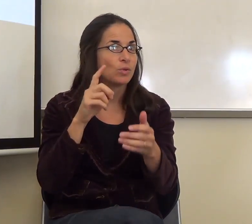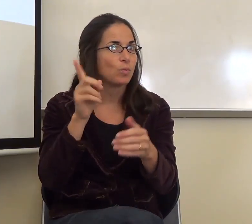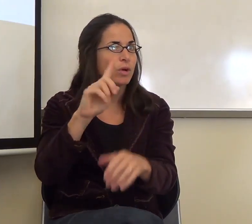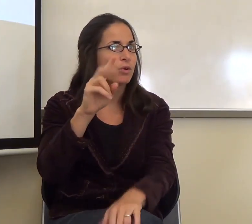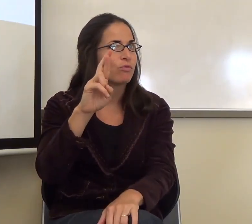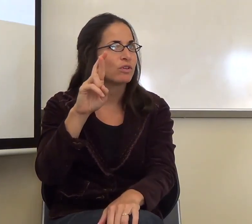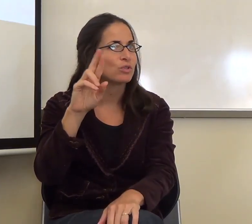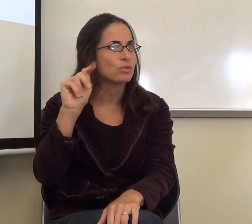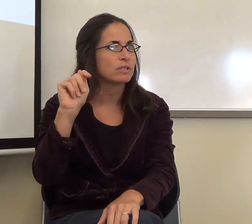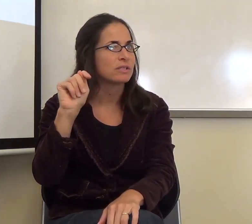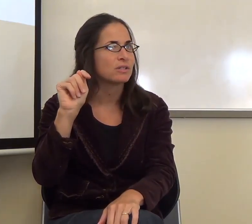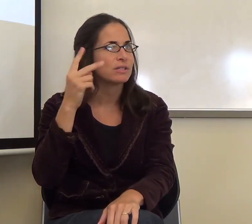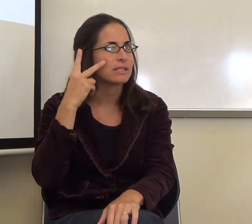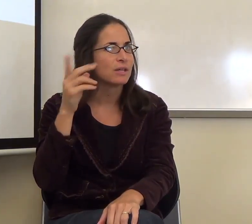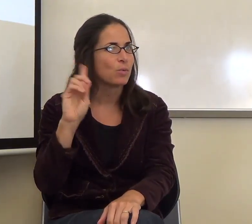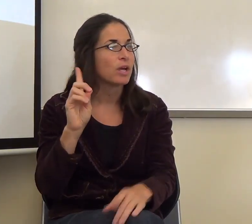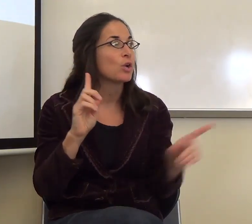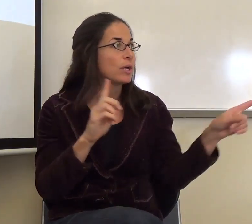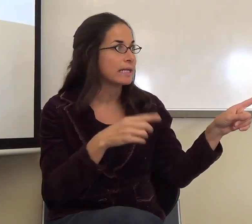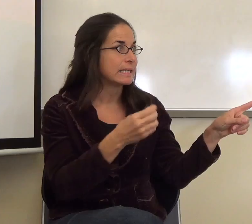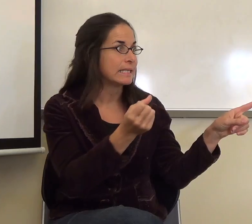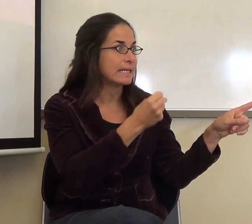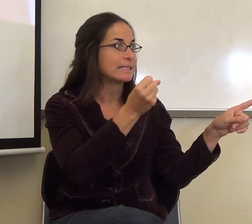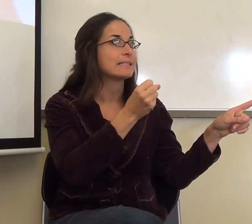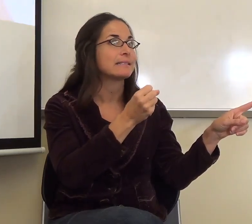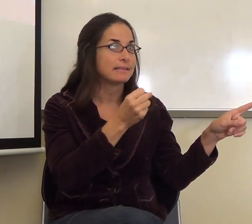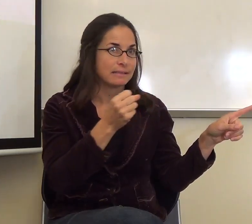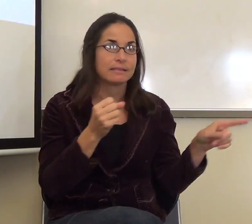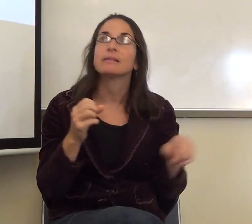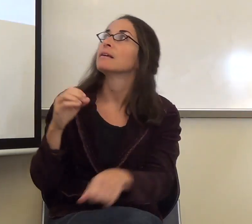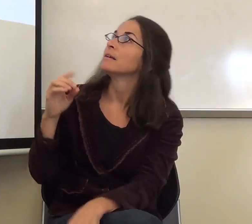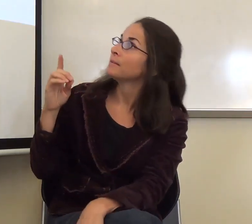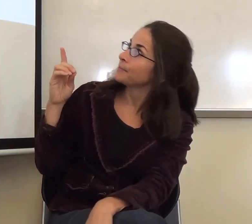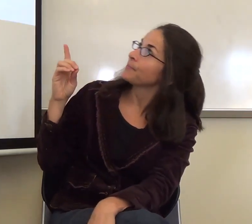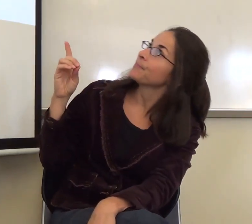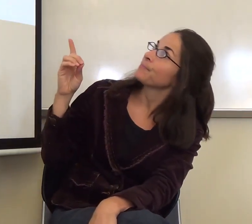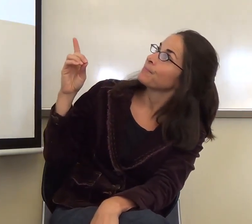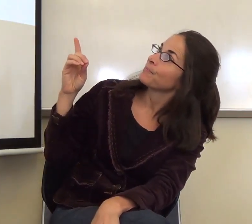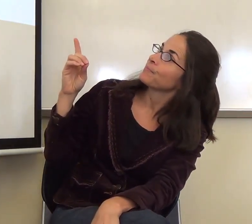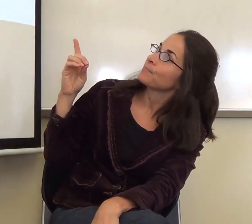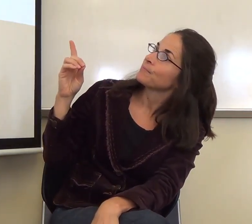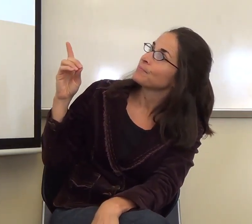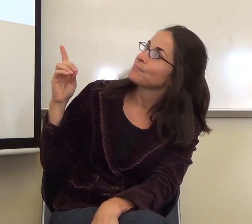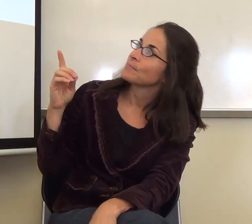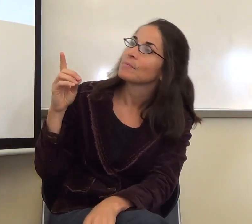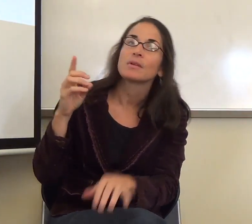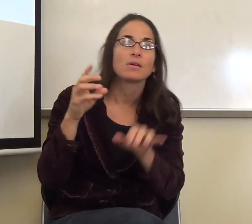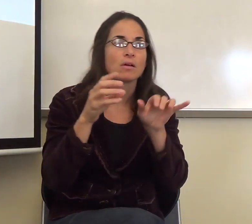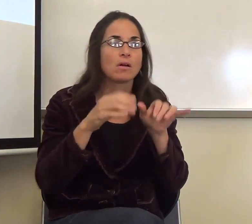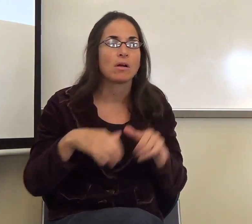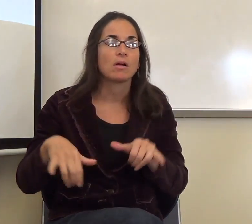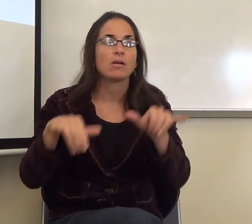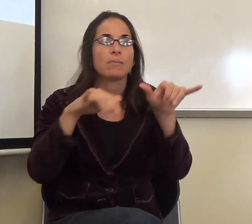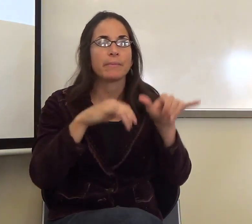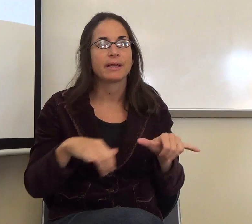transition? Yes. Okay, so this is one of those very common paragraphs, and you'll find